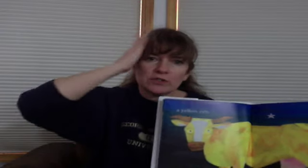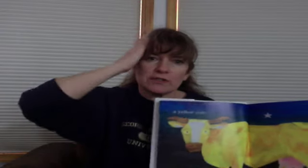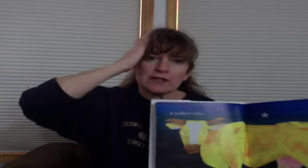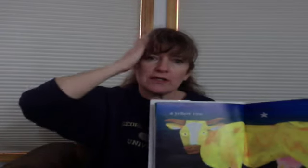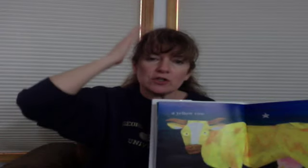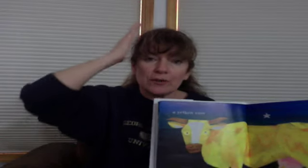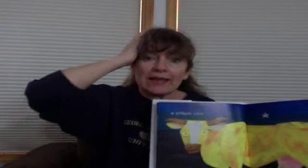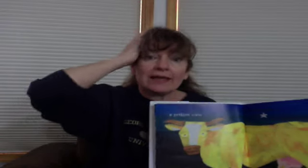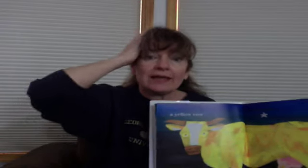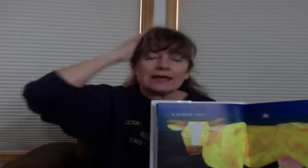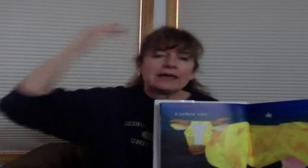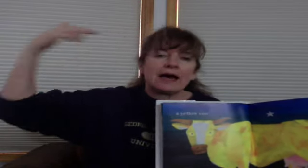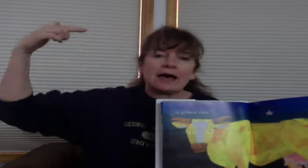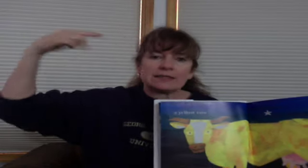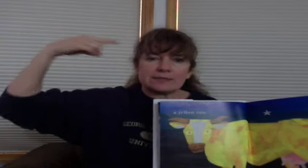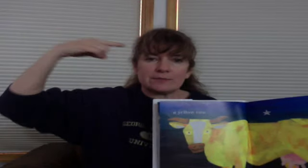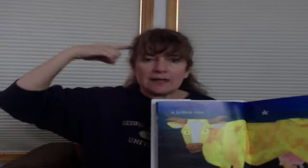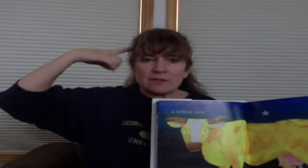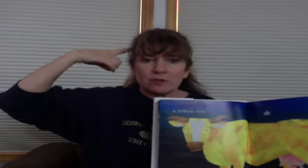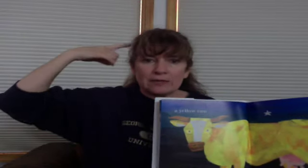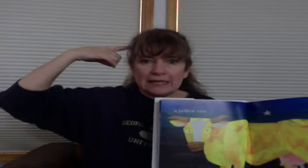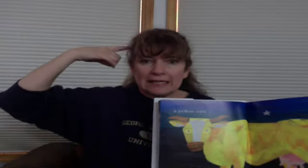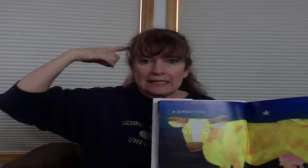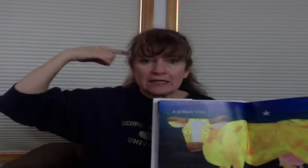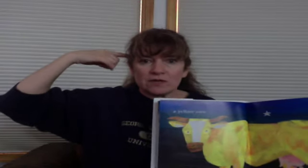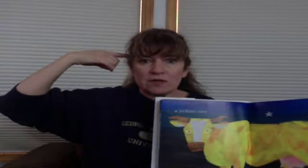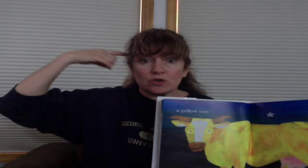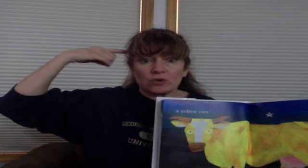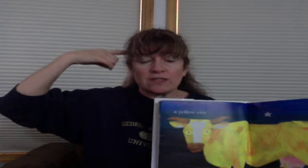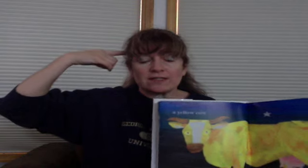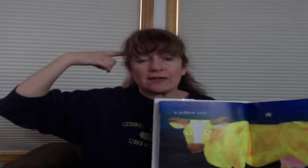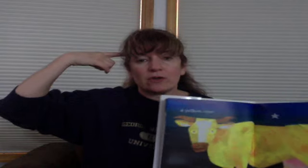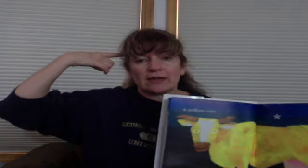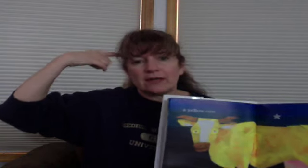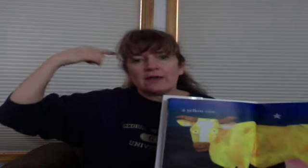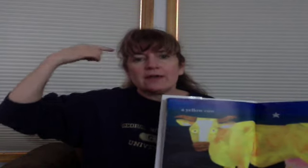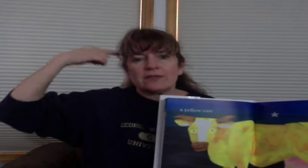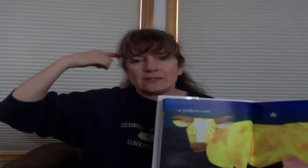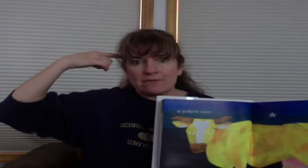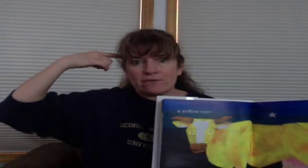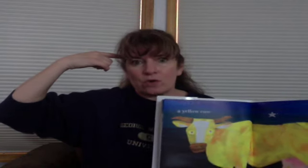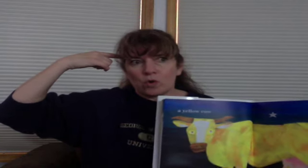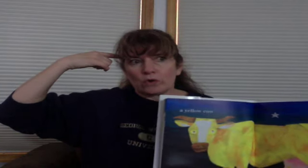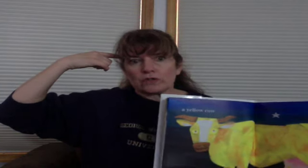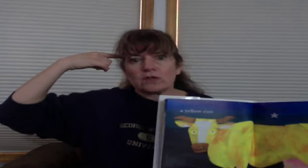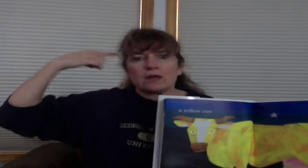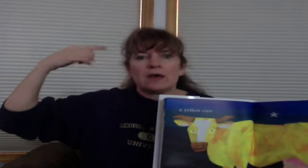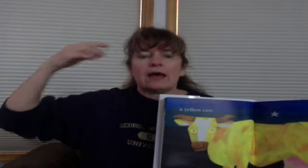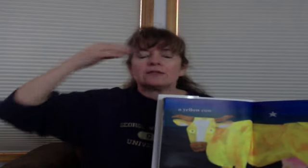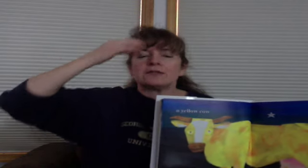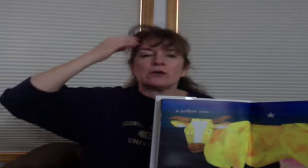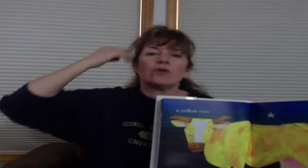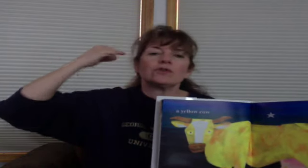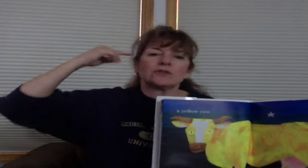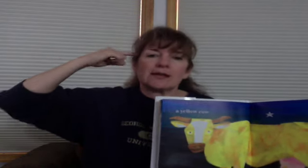just touch their head. Sometimes it will be an index finger towards the side of their head. The same for horse. So those are signs